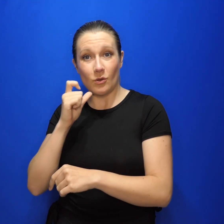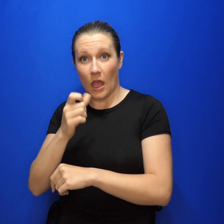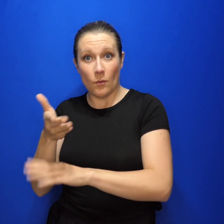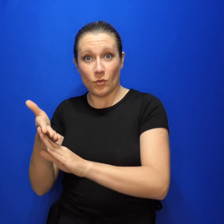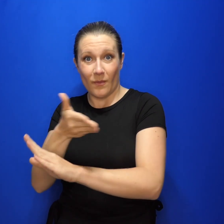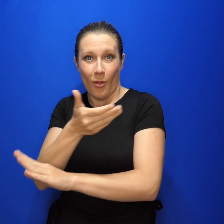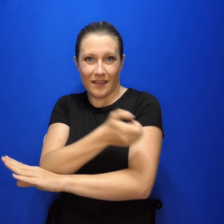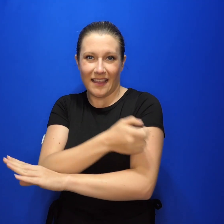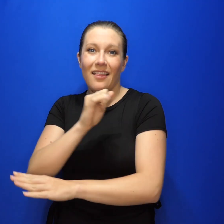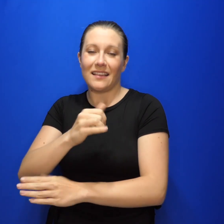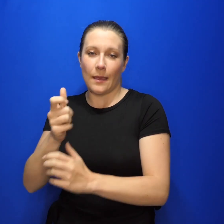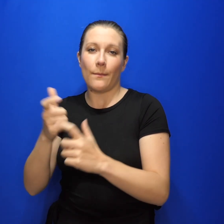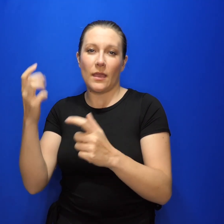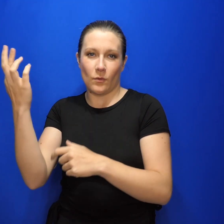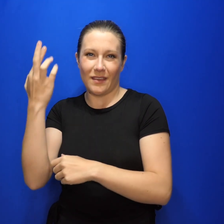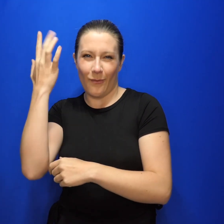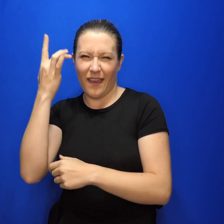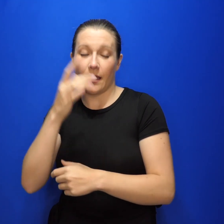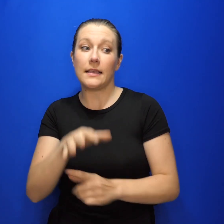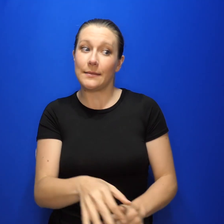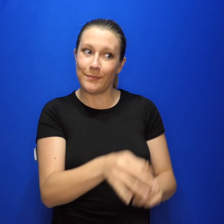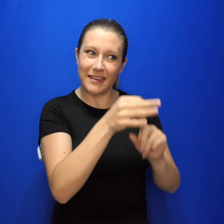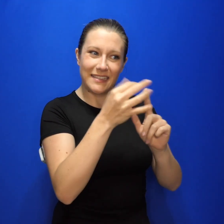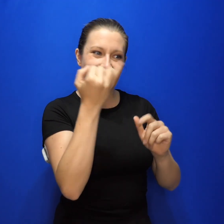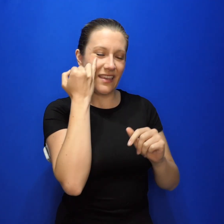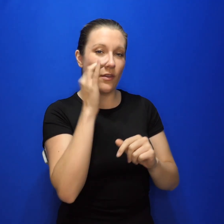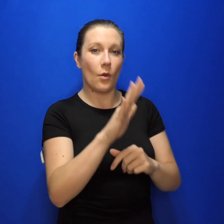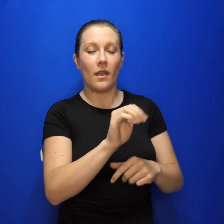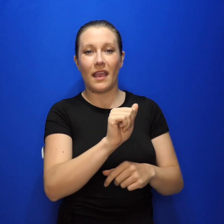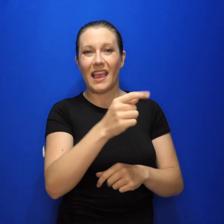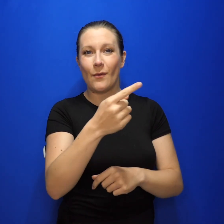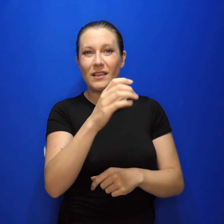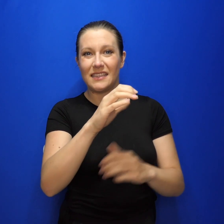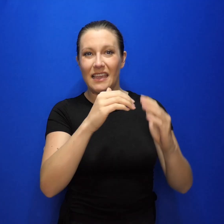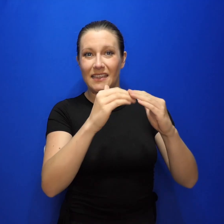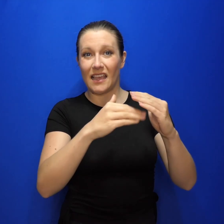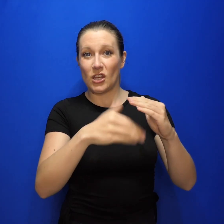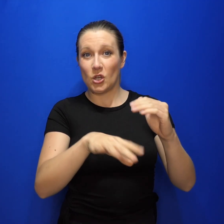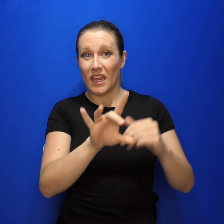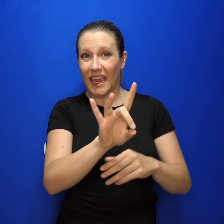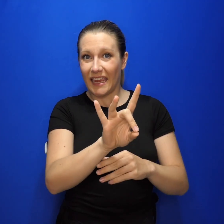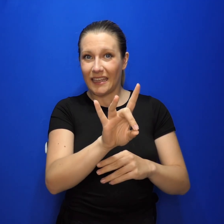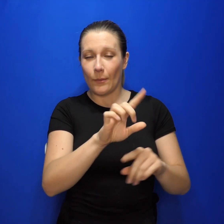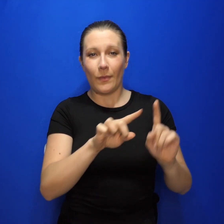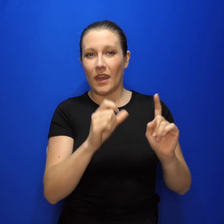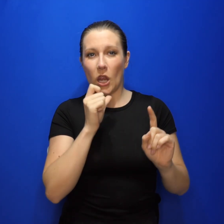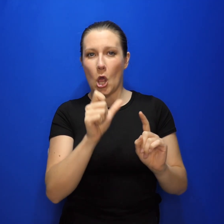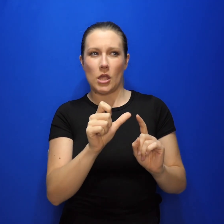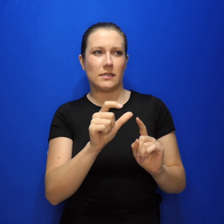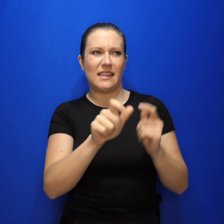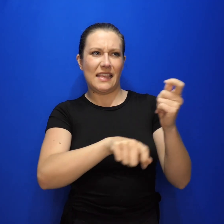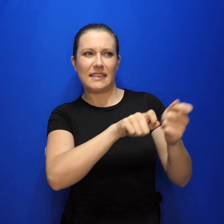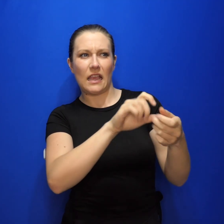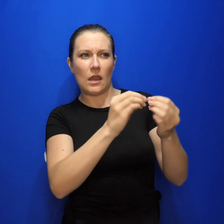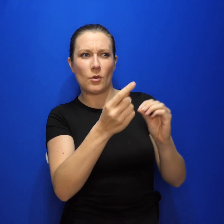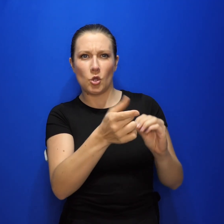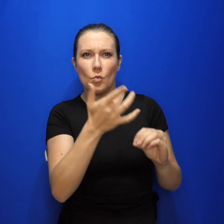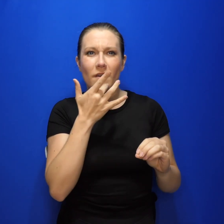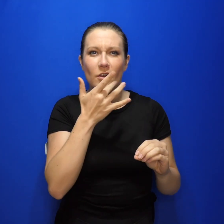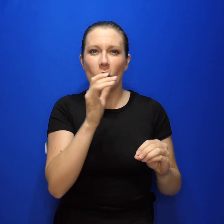large reason why. Especially if your A1C is, if it's under 8, but not quite where you want it yet, let's say in